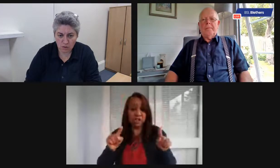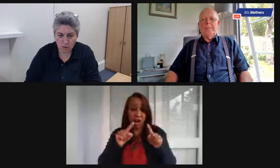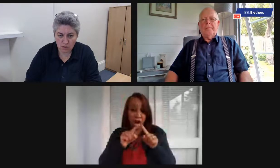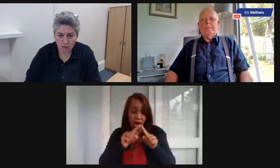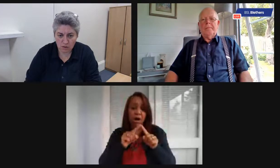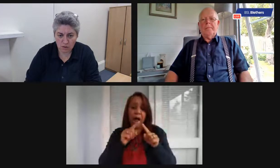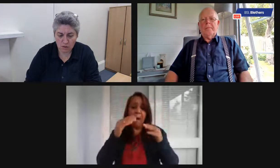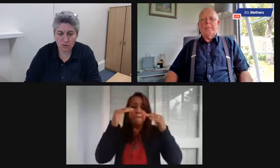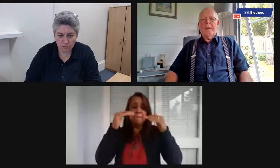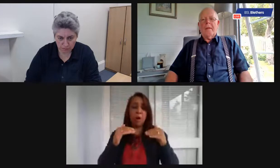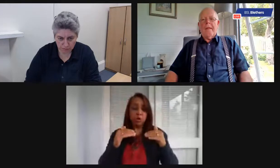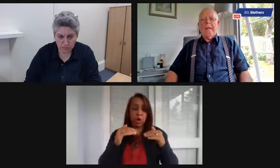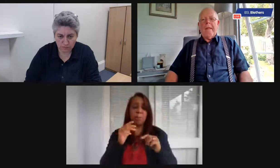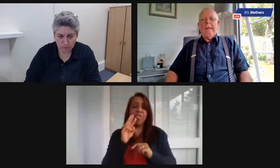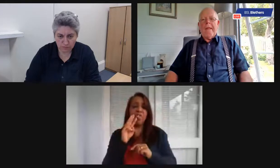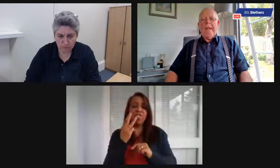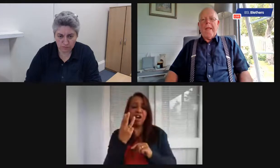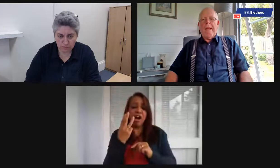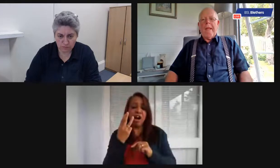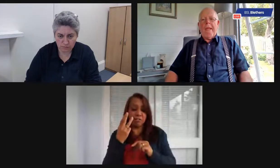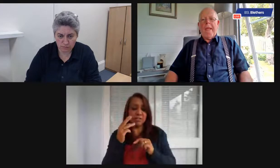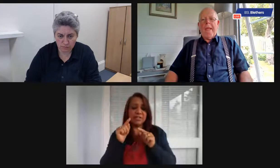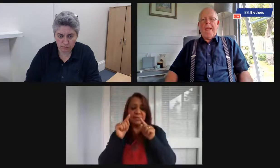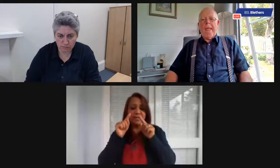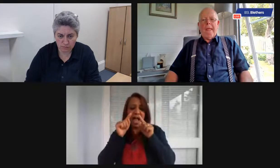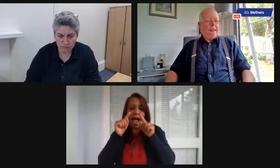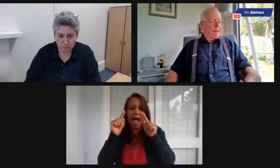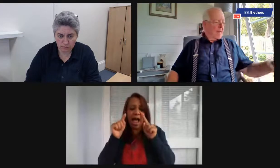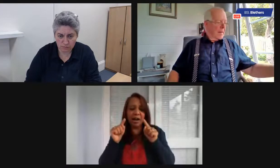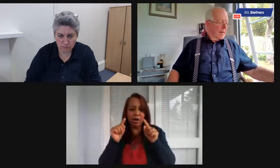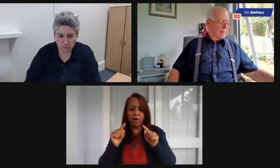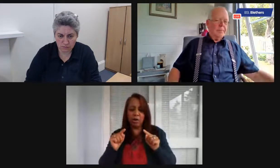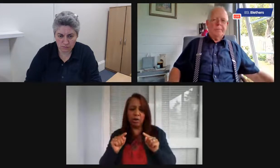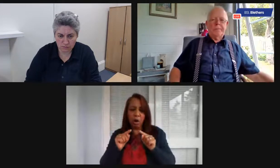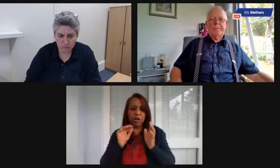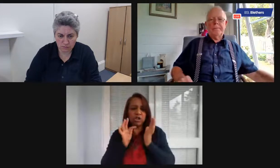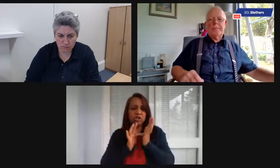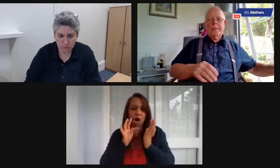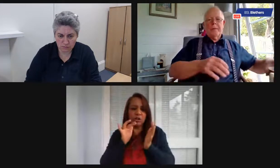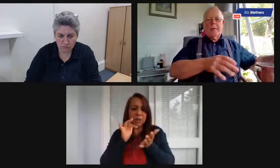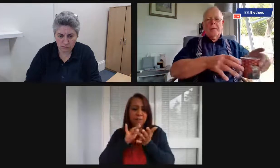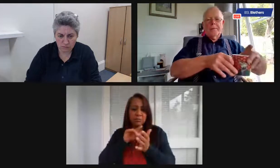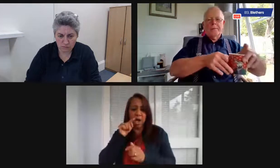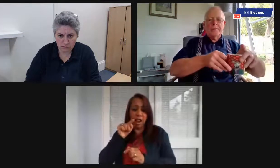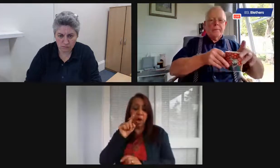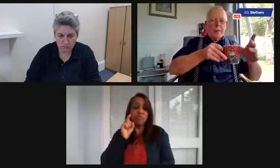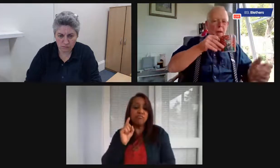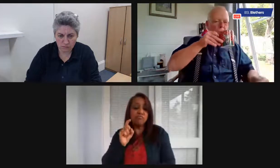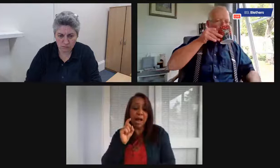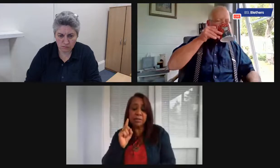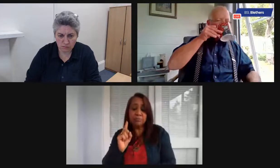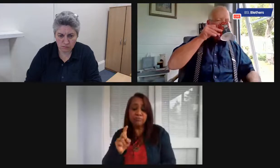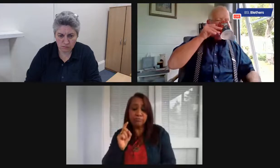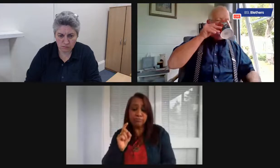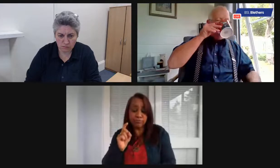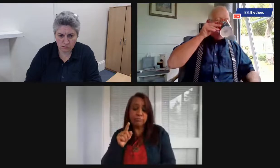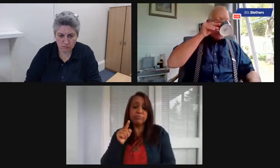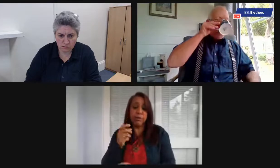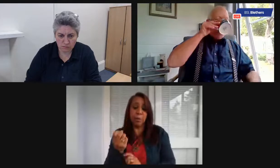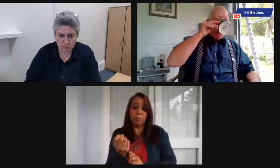Tips of how you can take photographs and how you can identify plants with your phone. So if you take a photograph, at the bottom of it, you'll see there's